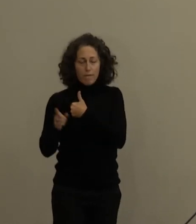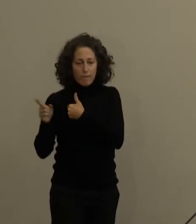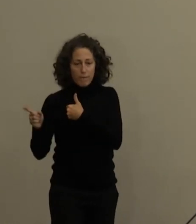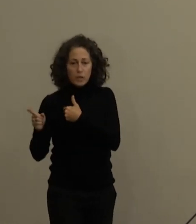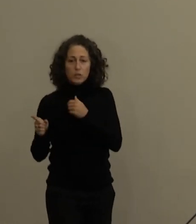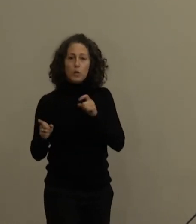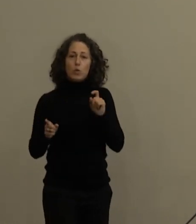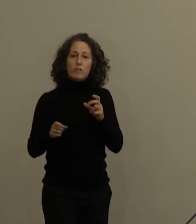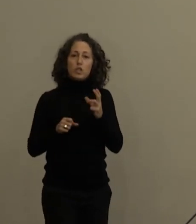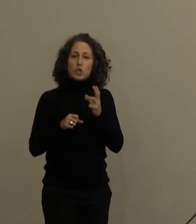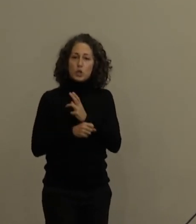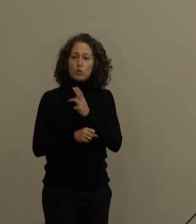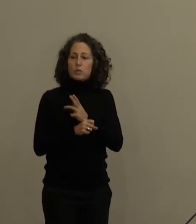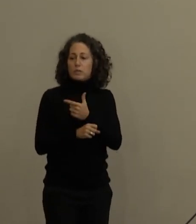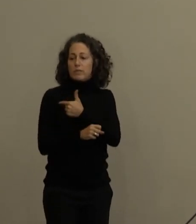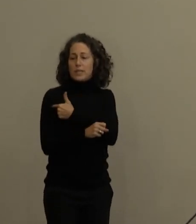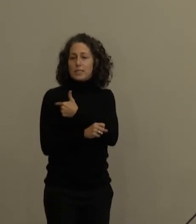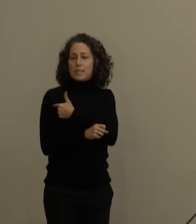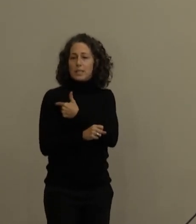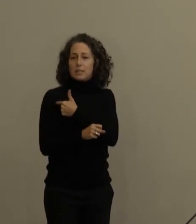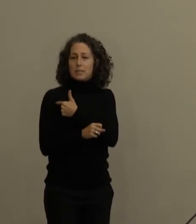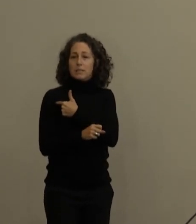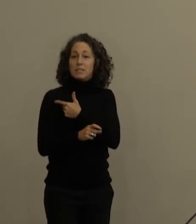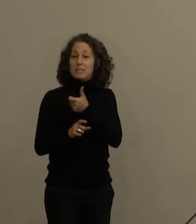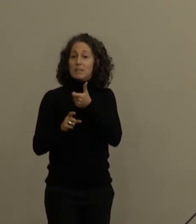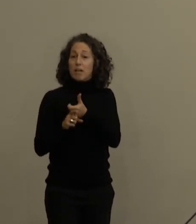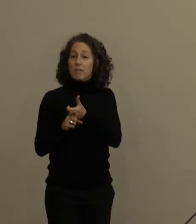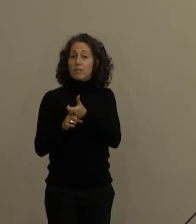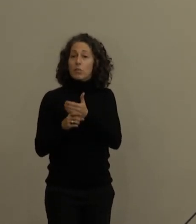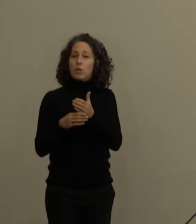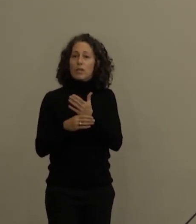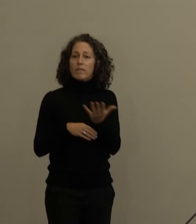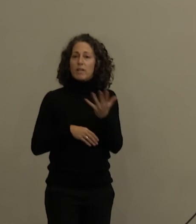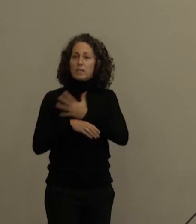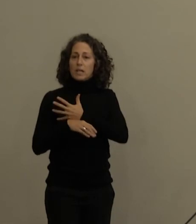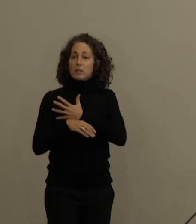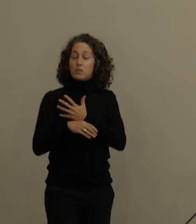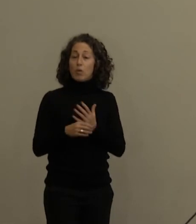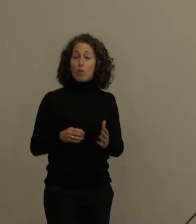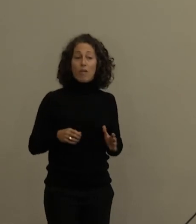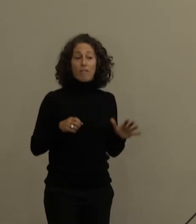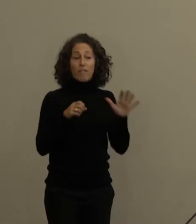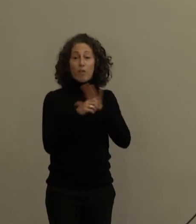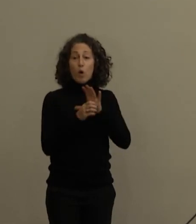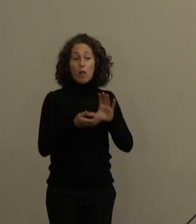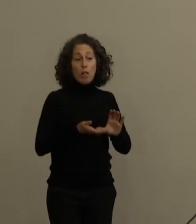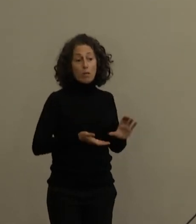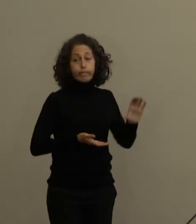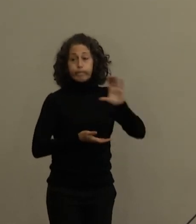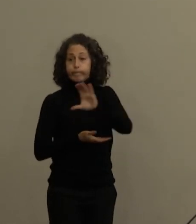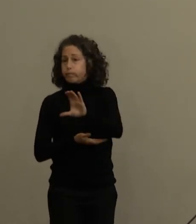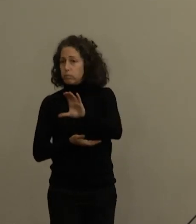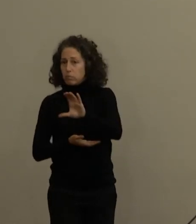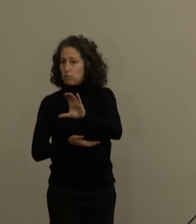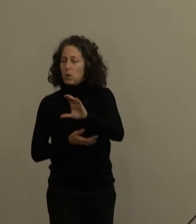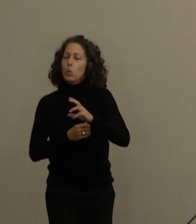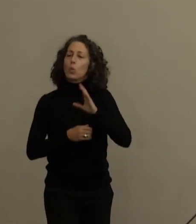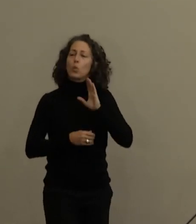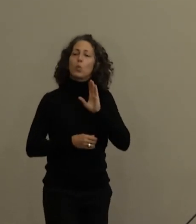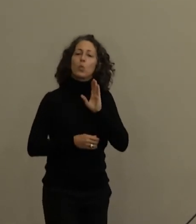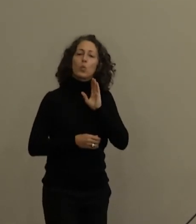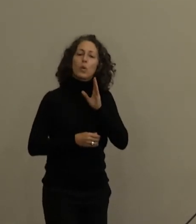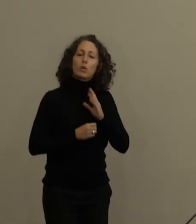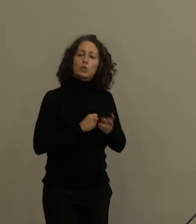within 5 days. So therefore, they're not receiving their full allotment right away, and we are storing for them whatever